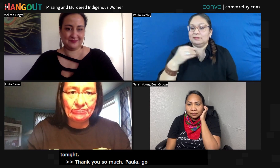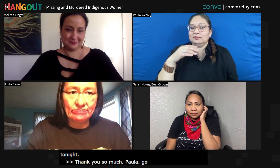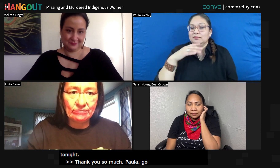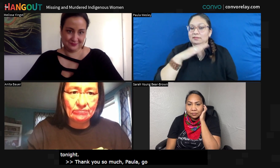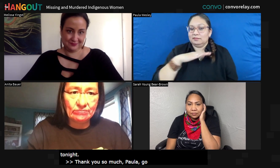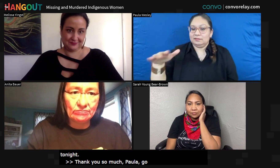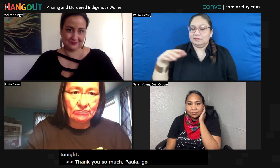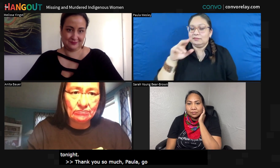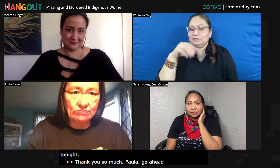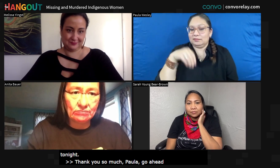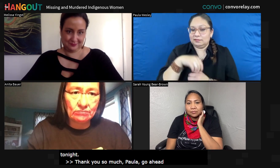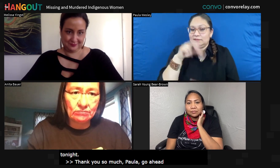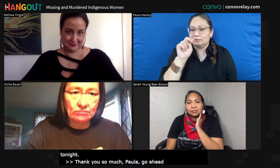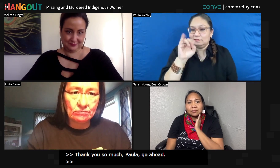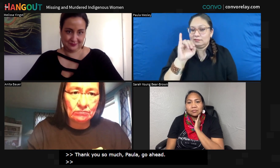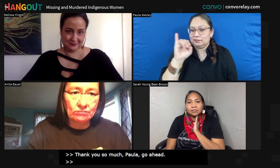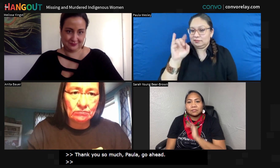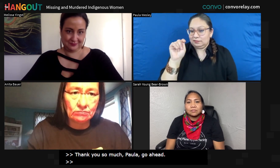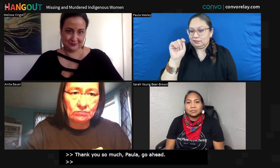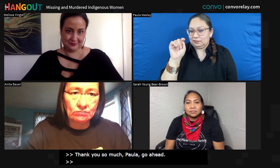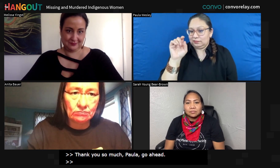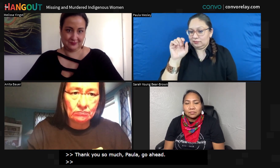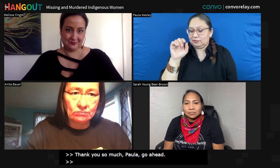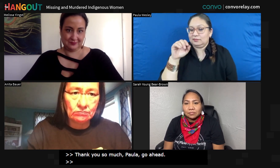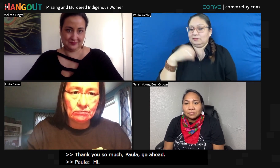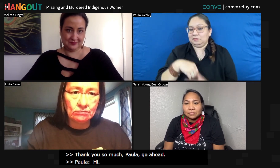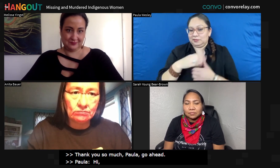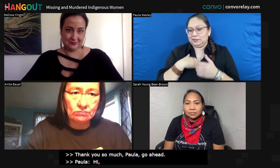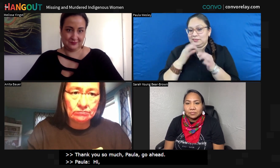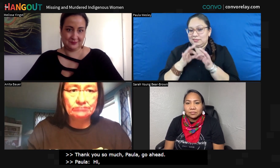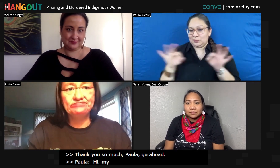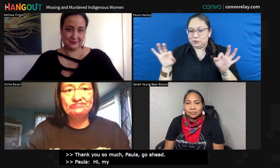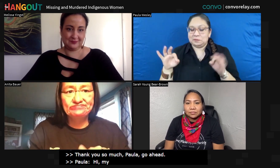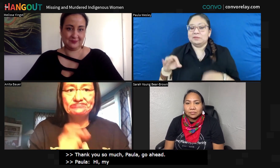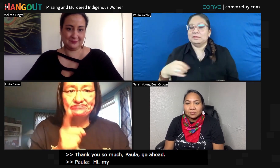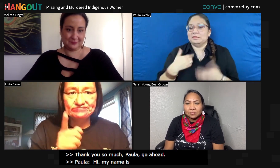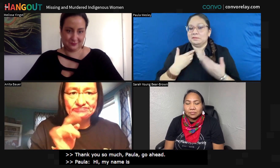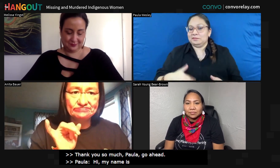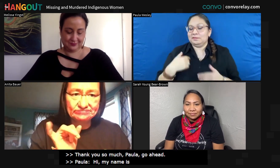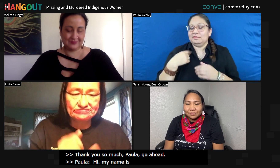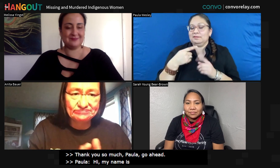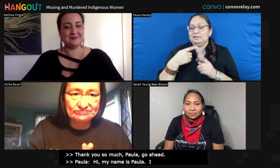I just want to say thank you and hello in Niit, in my language.